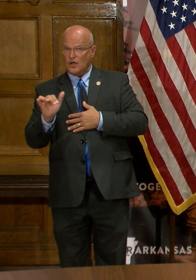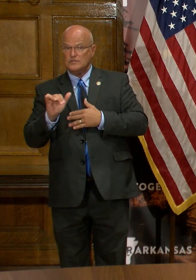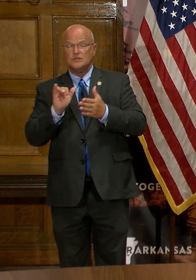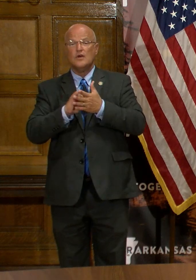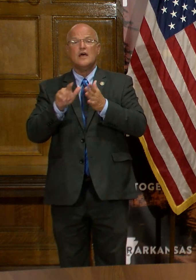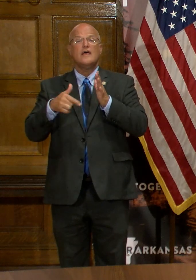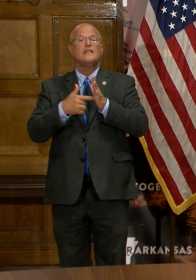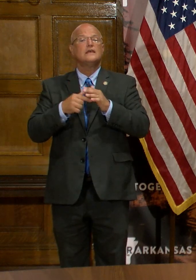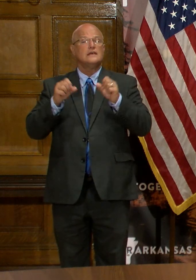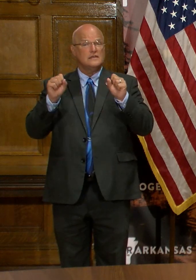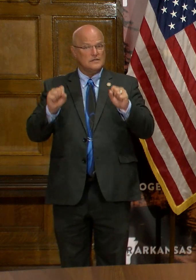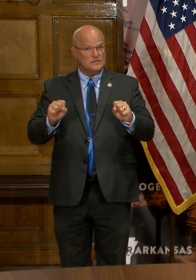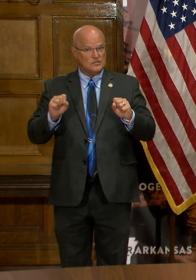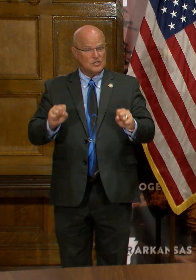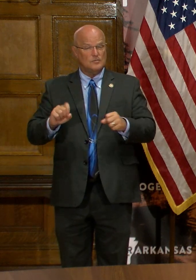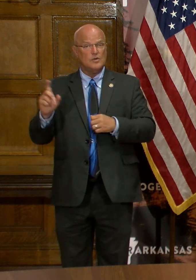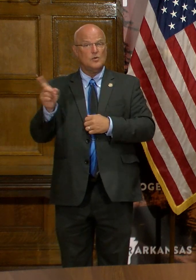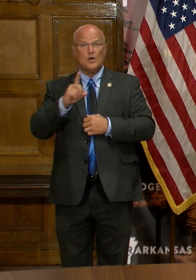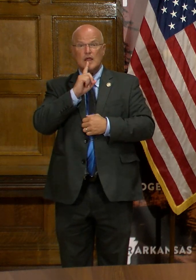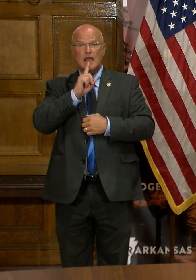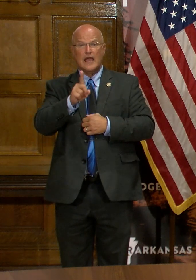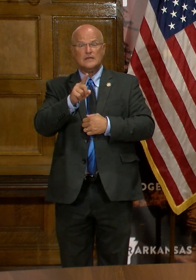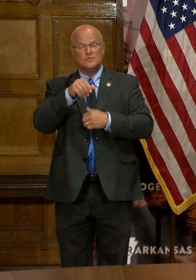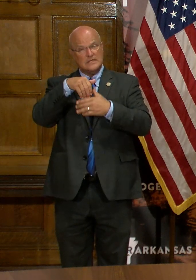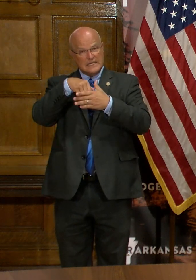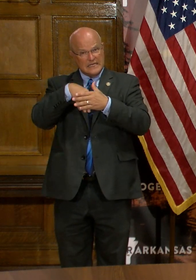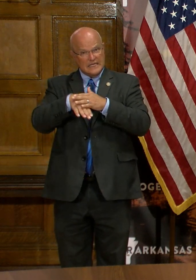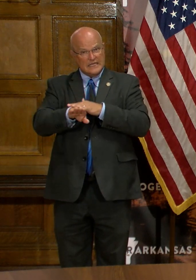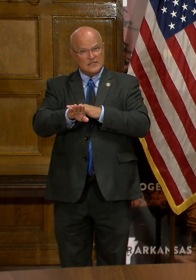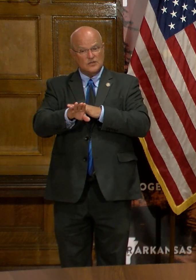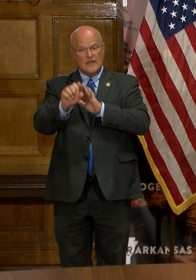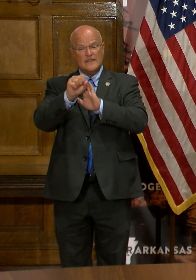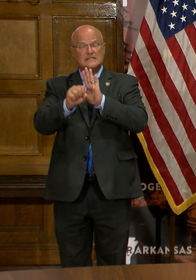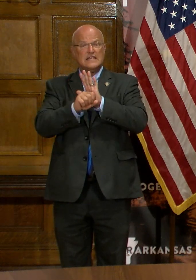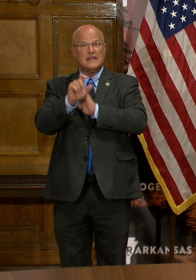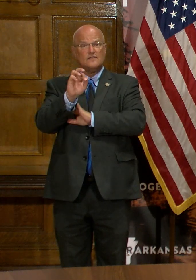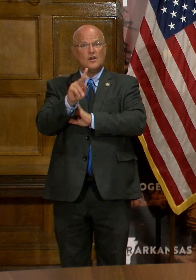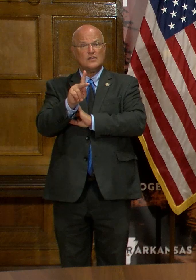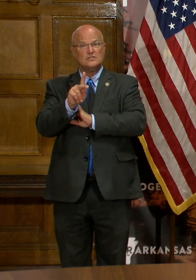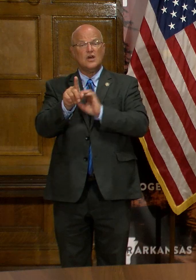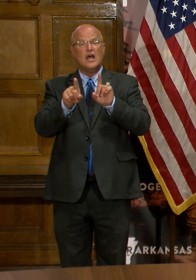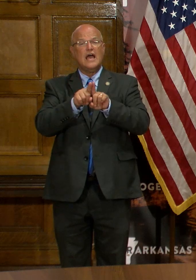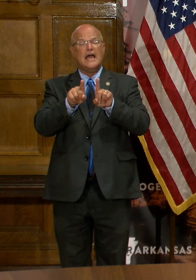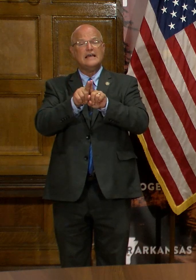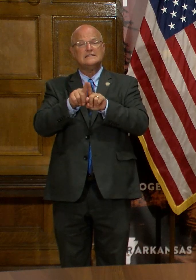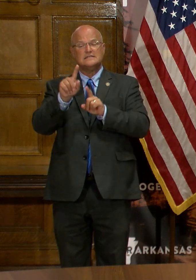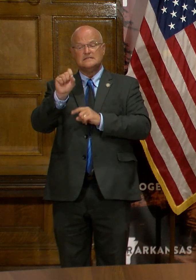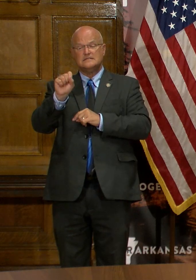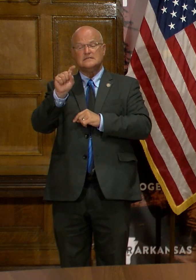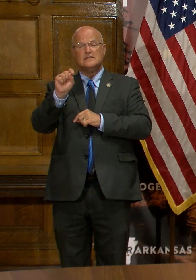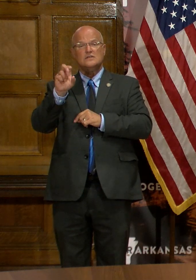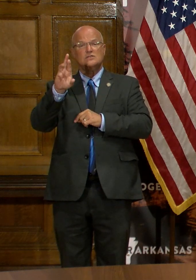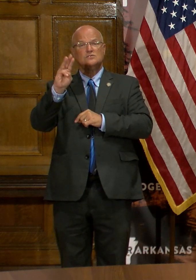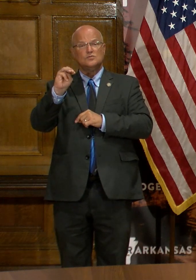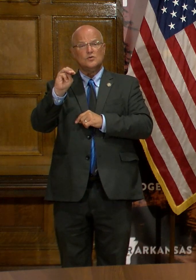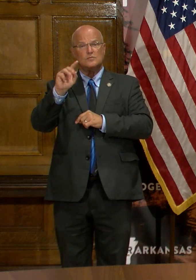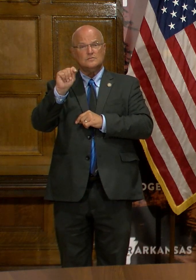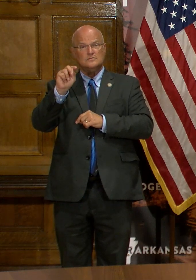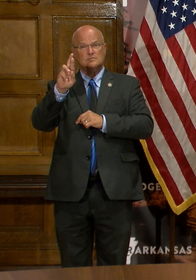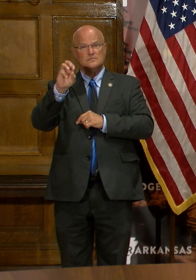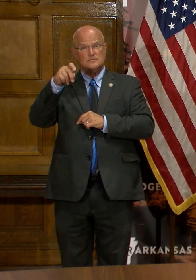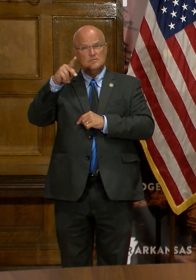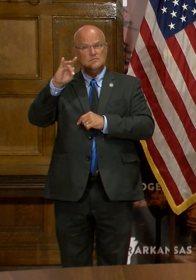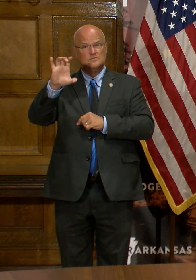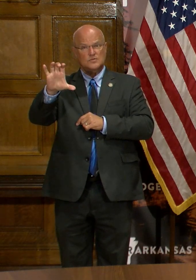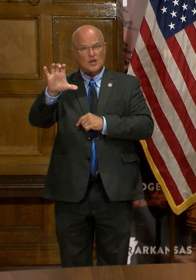this could be where it actually enters the state of Arkansas as a tropical storm, which means it has